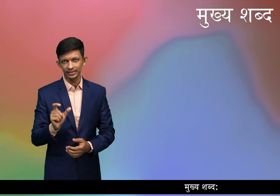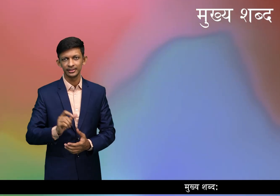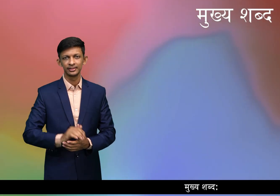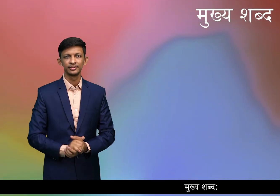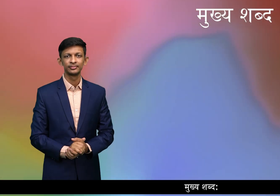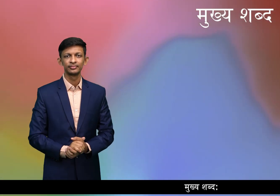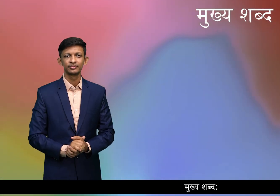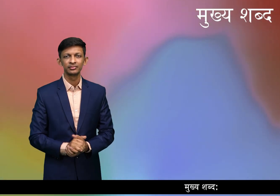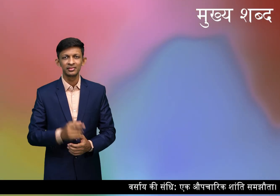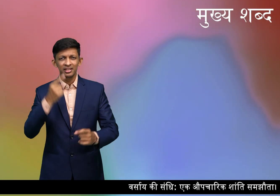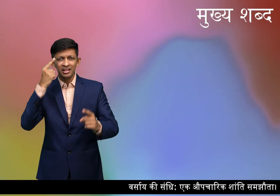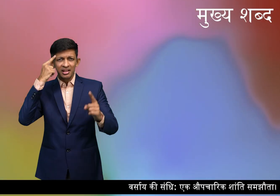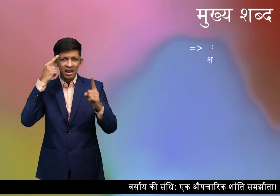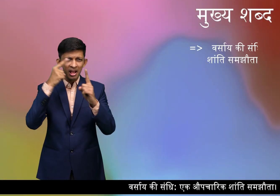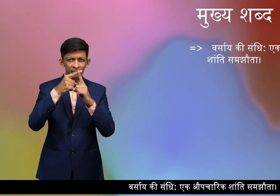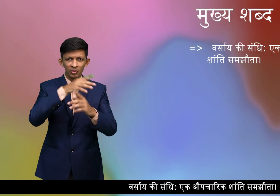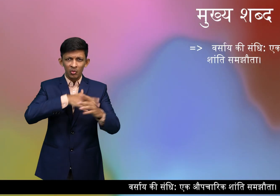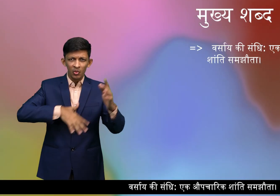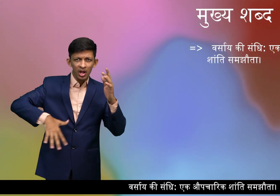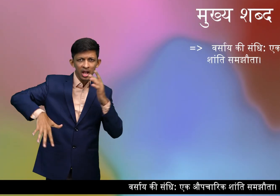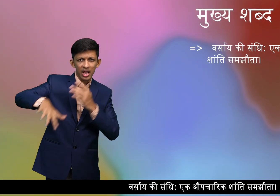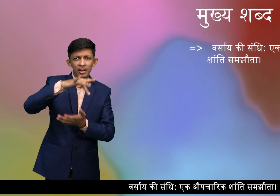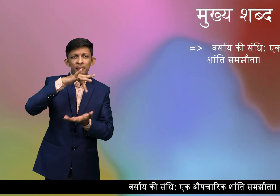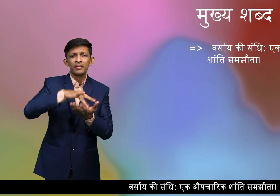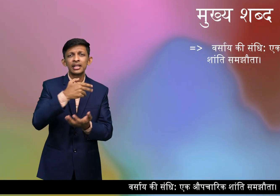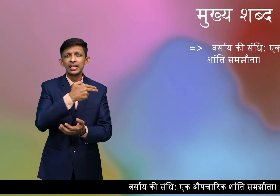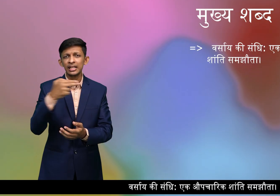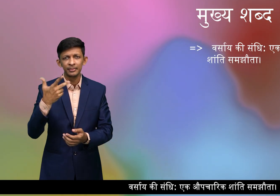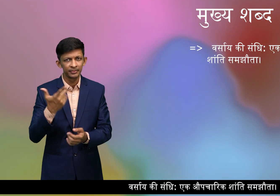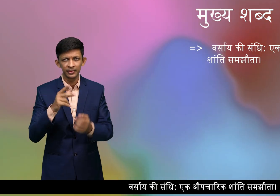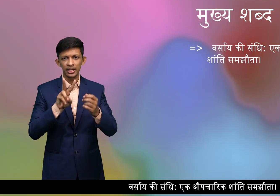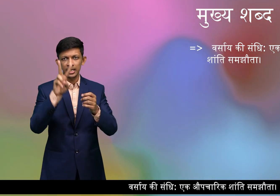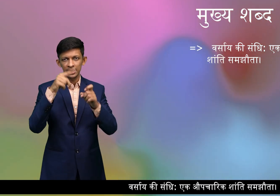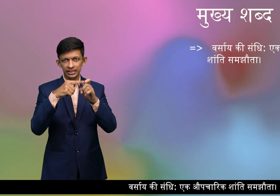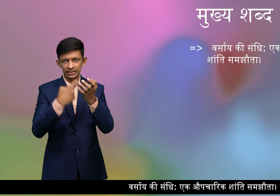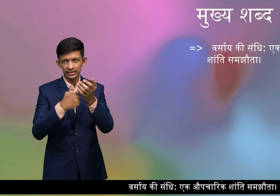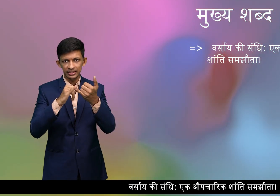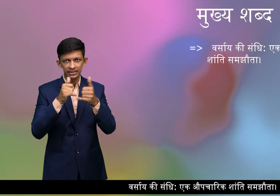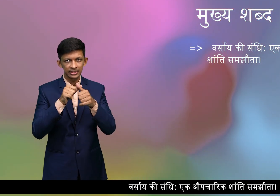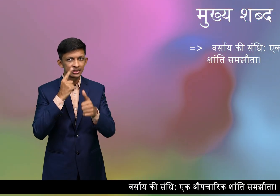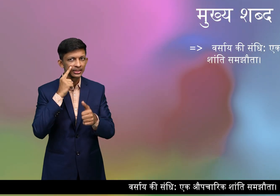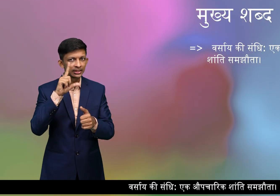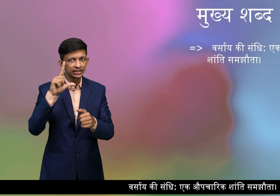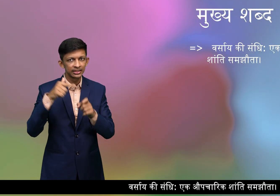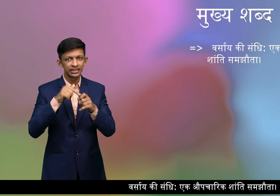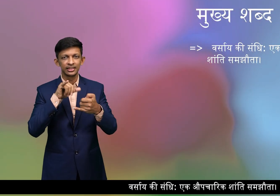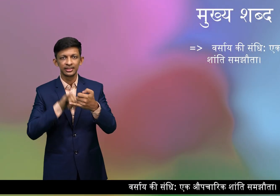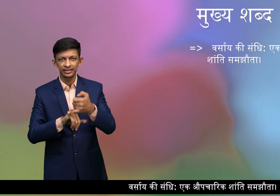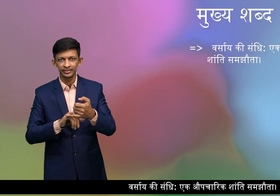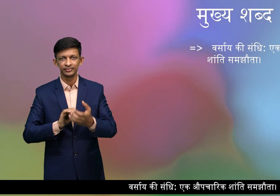Keywords. Treaty of Versailles, a formal peace agreement.